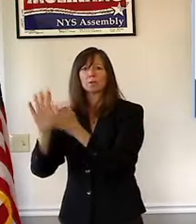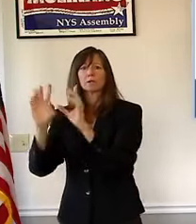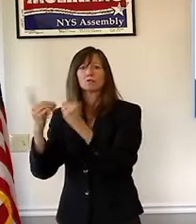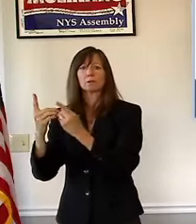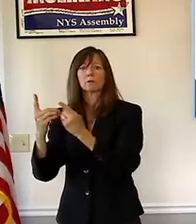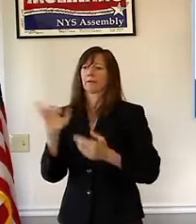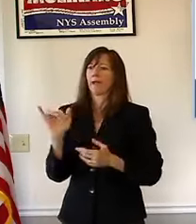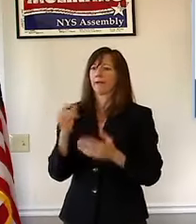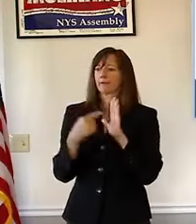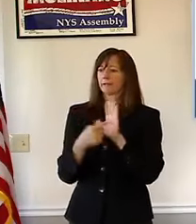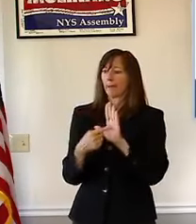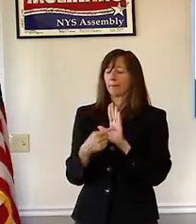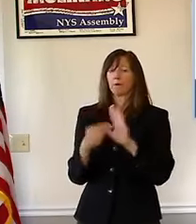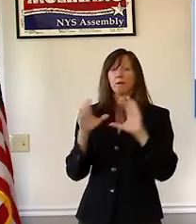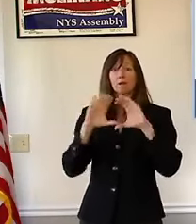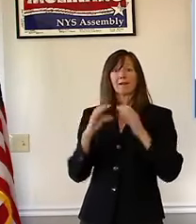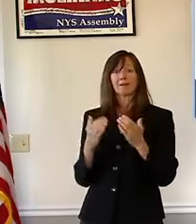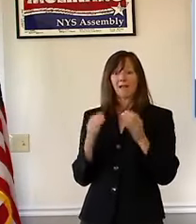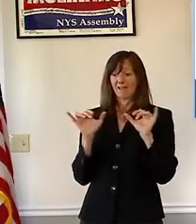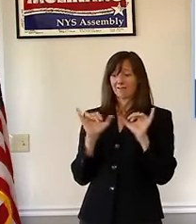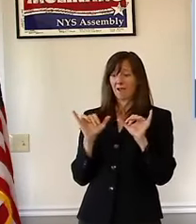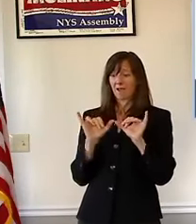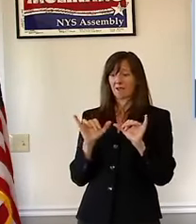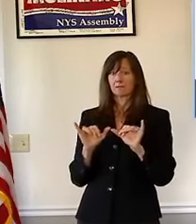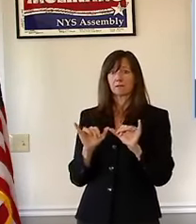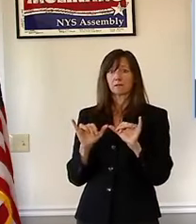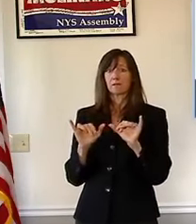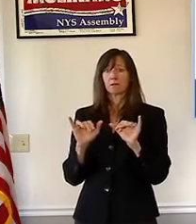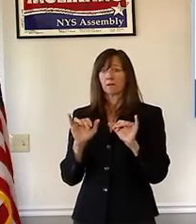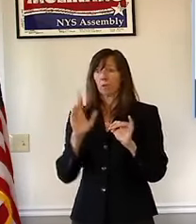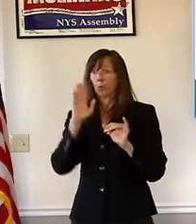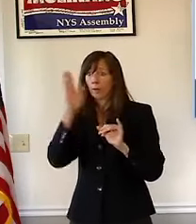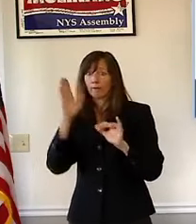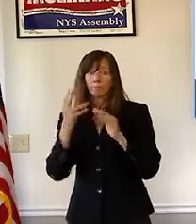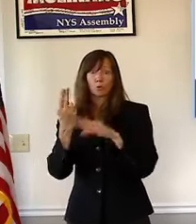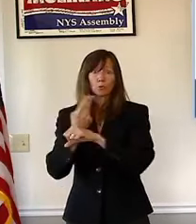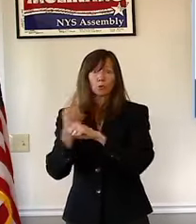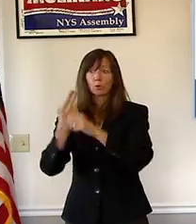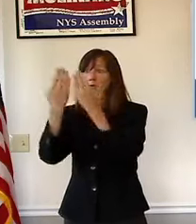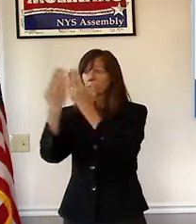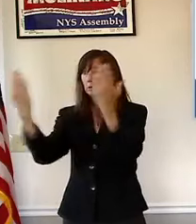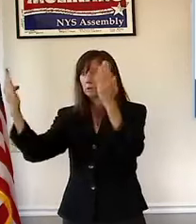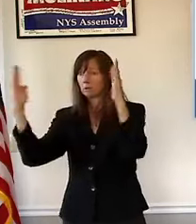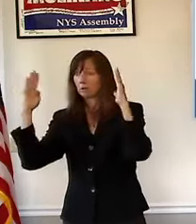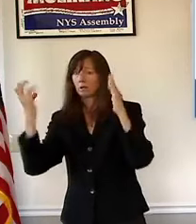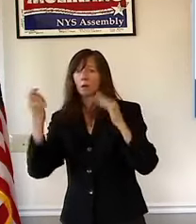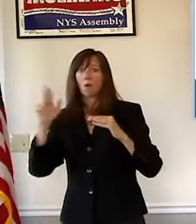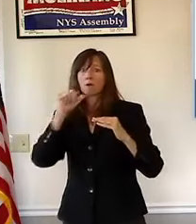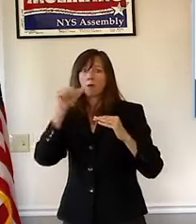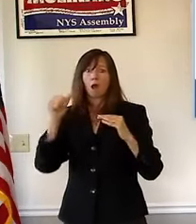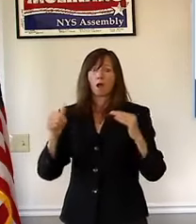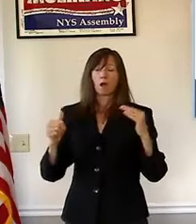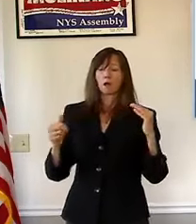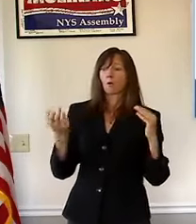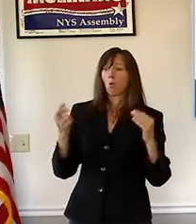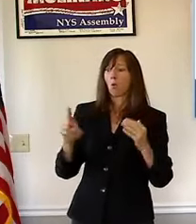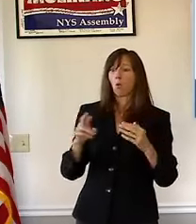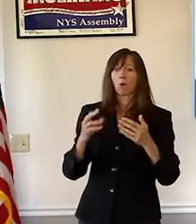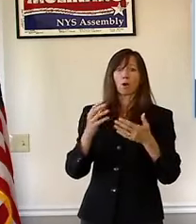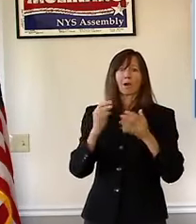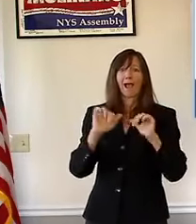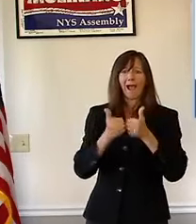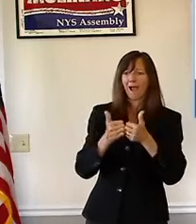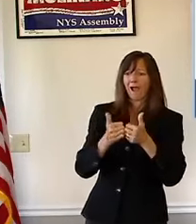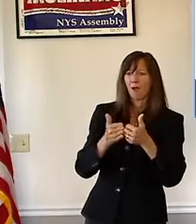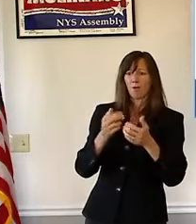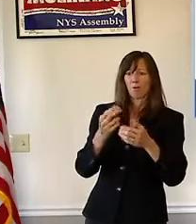use partitions, how are screenings going to be done, how are individuals, especially in this population that tend to